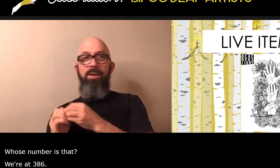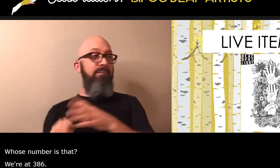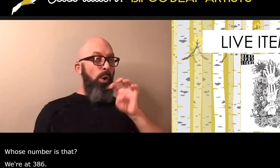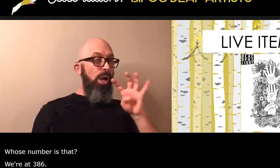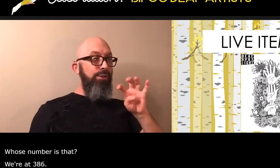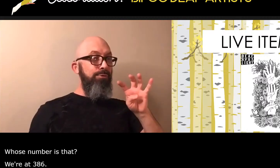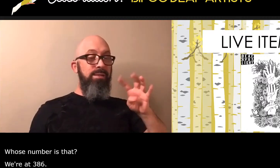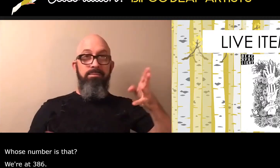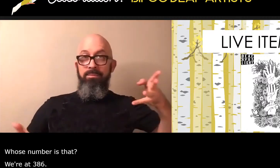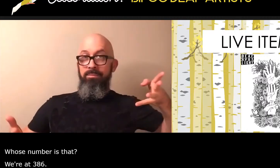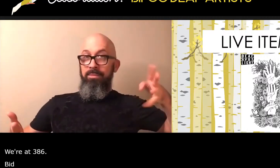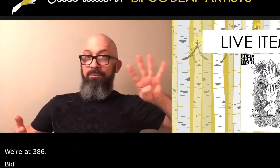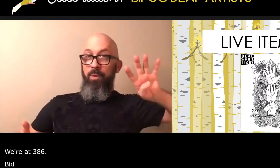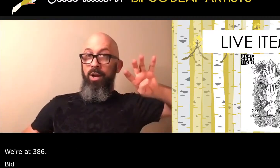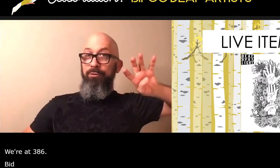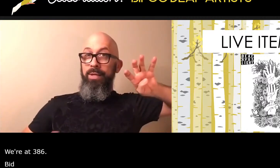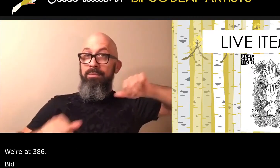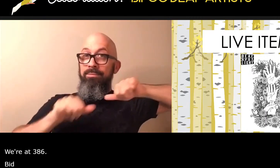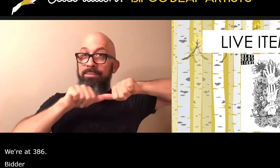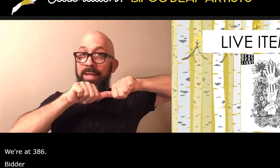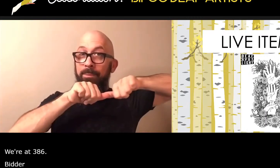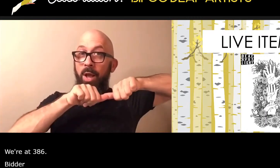Bidder 235.